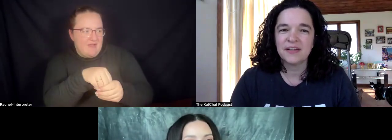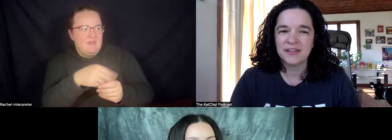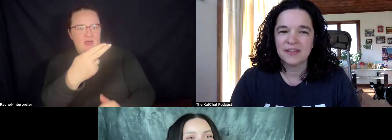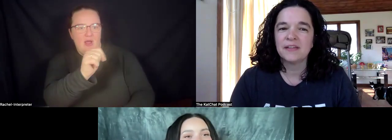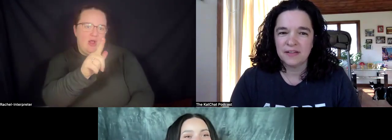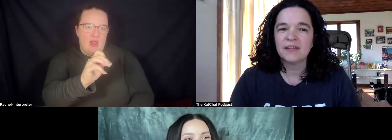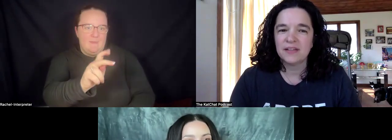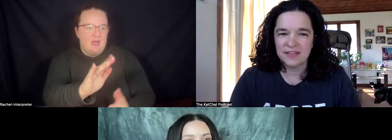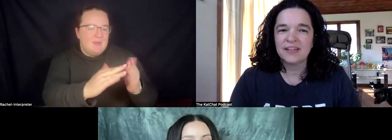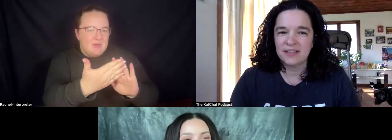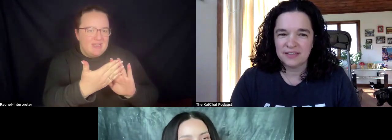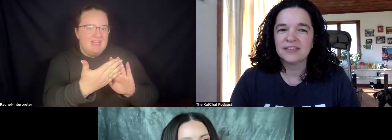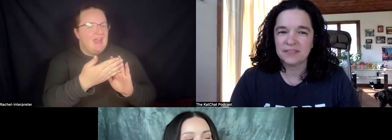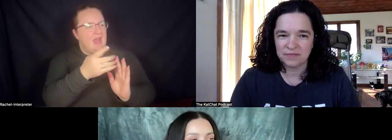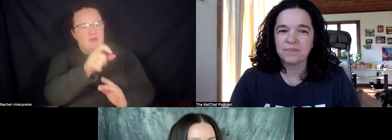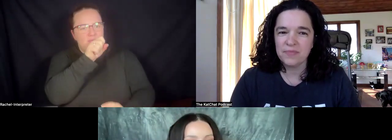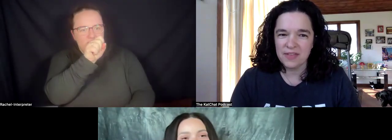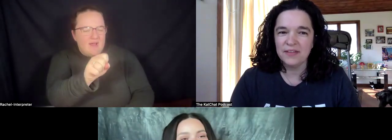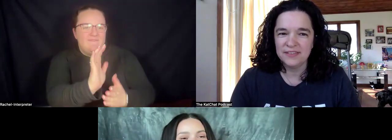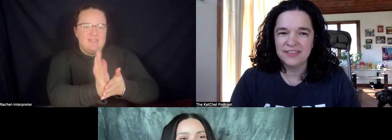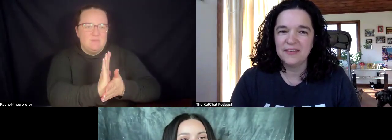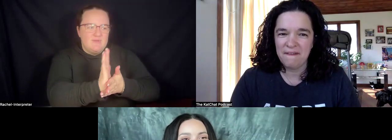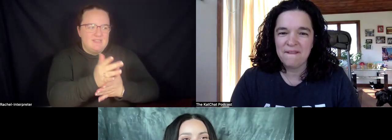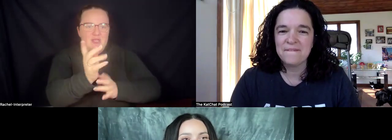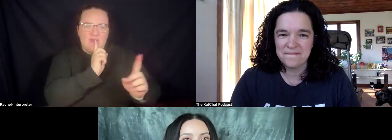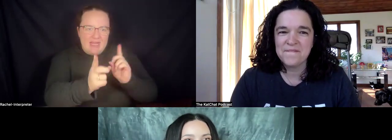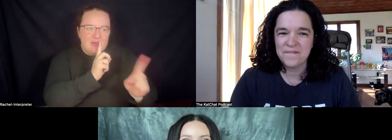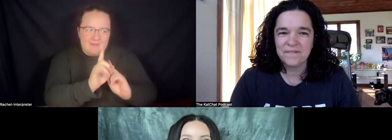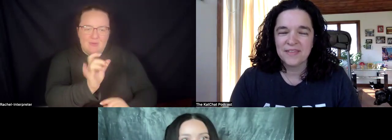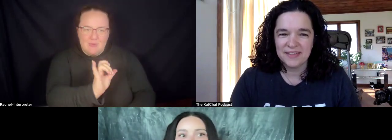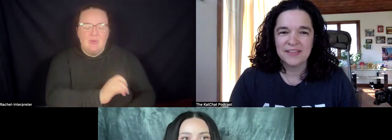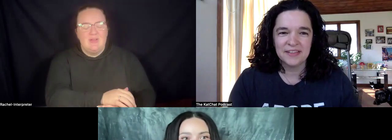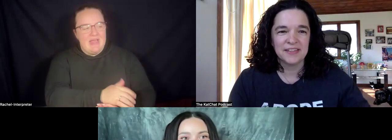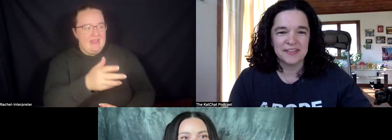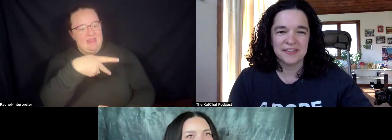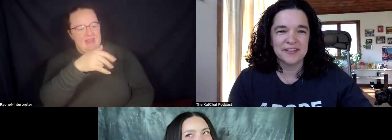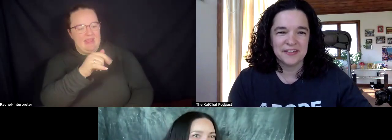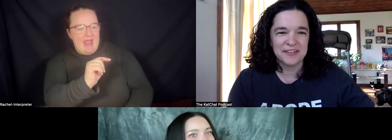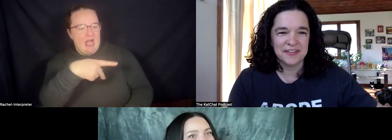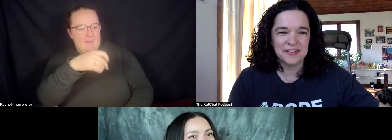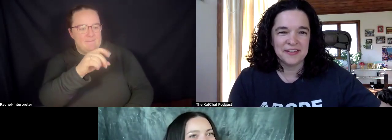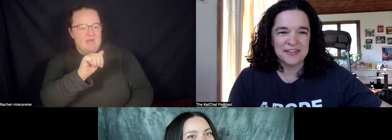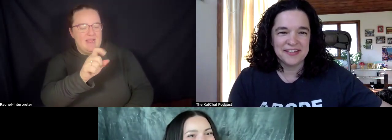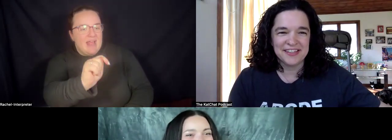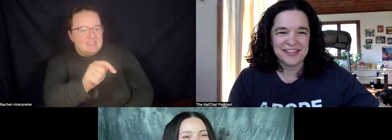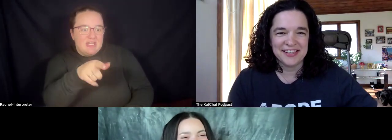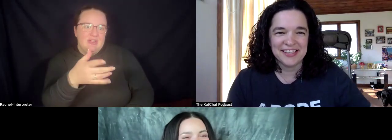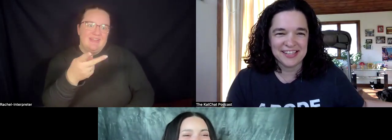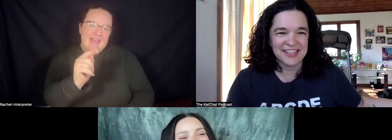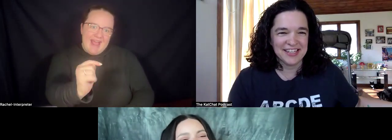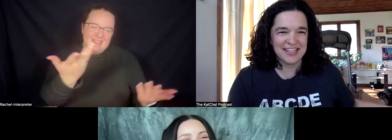Hallmark community and that you really love like these films and that you interview and so forth. And then it's the Cat podcast and you've got Cat. So